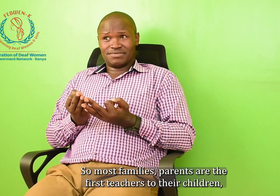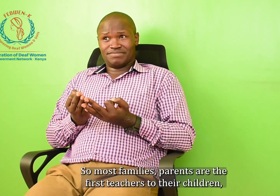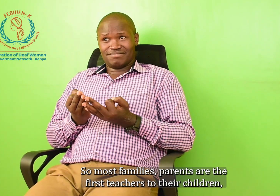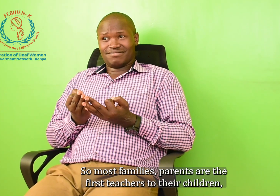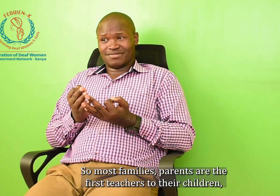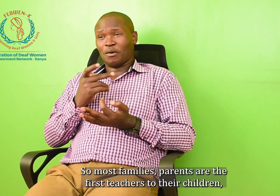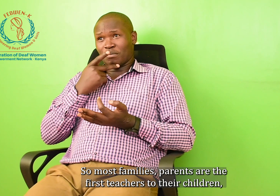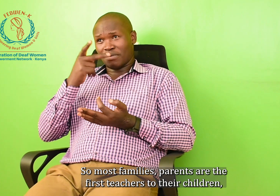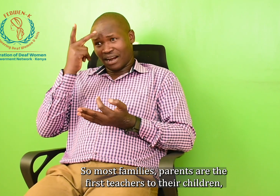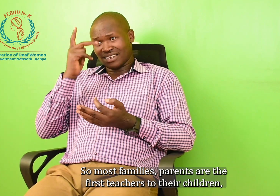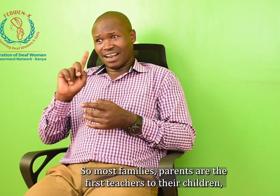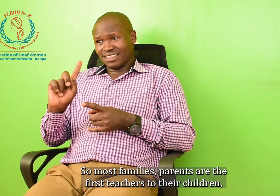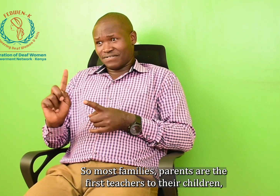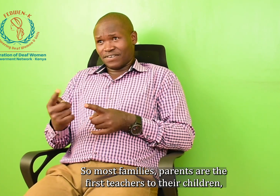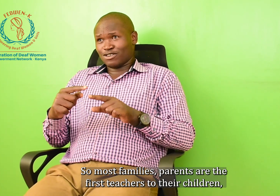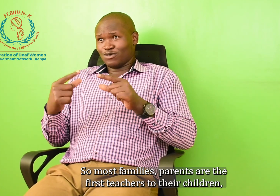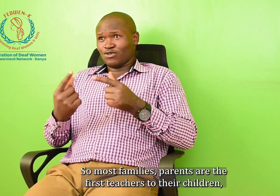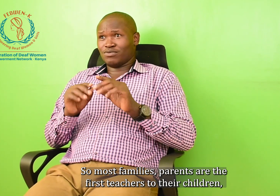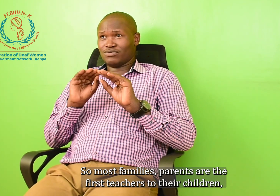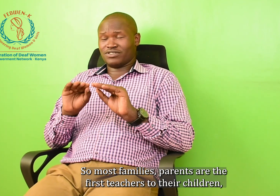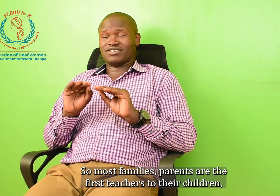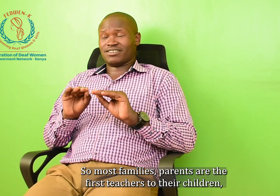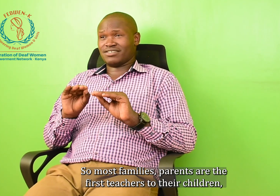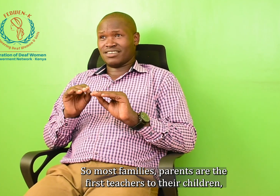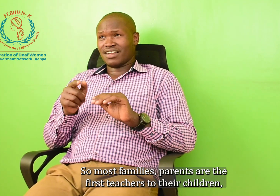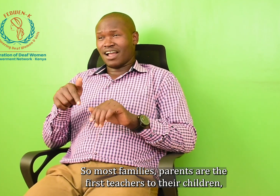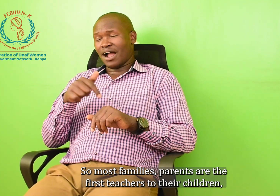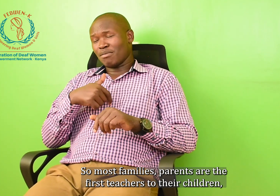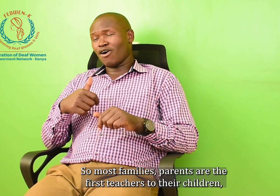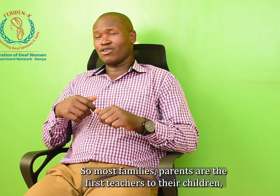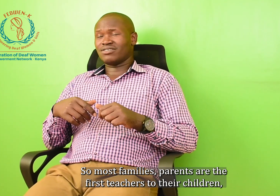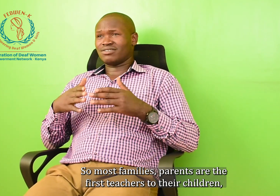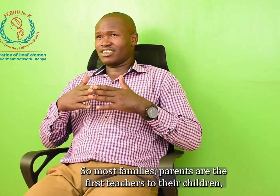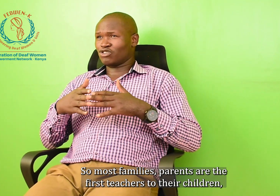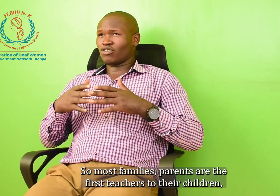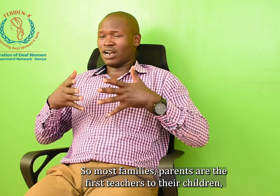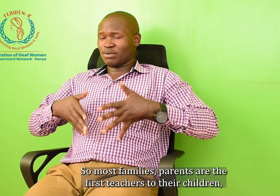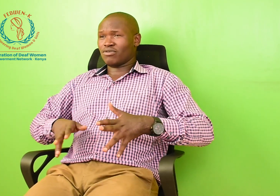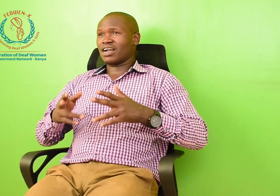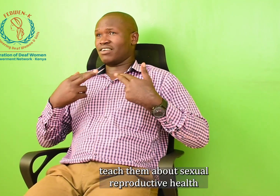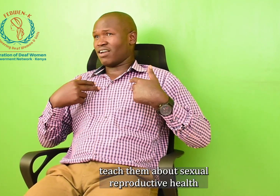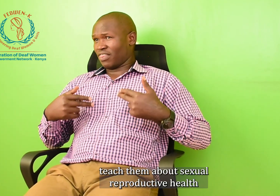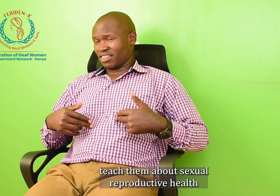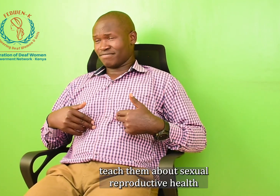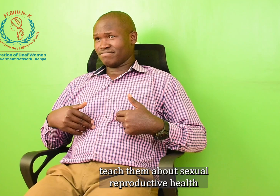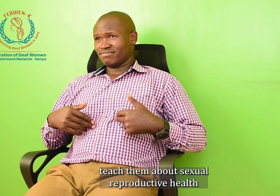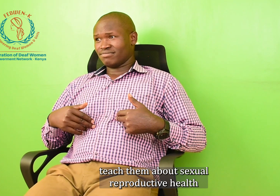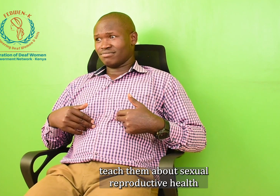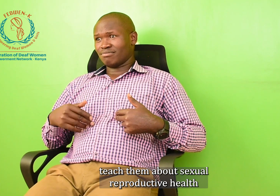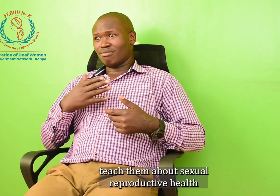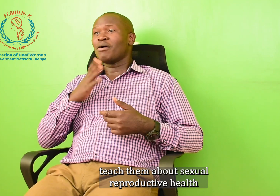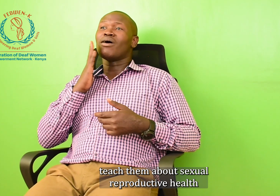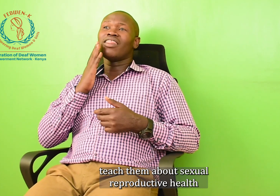most families, parents, they're the first teachers to their children. Teach them about sexual reproductive